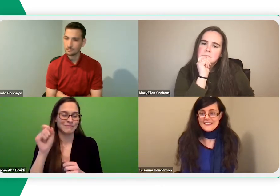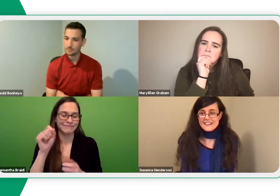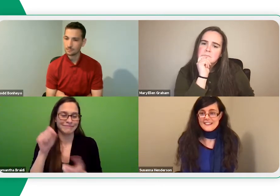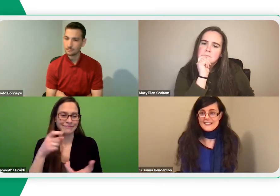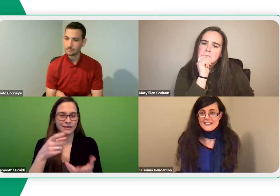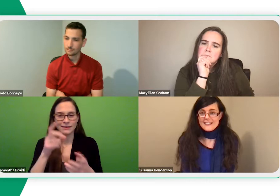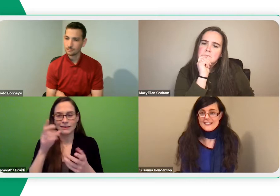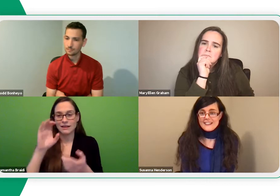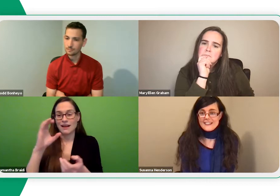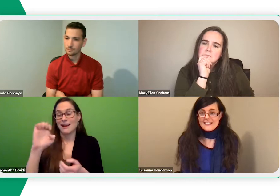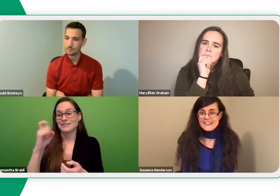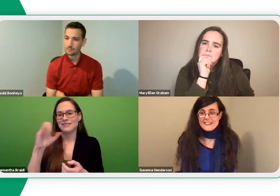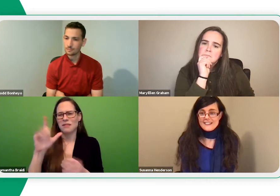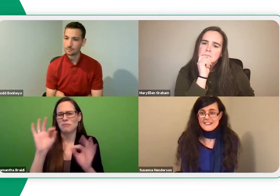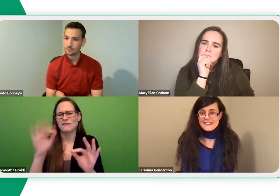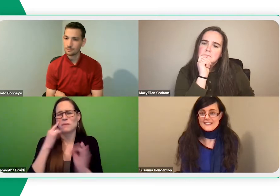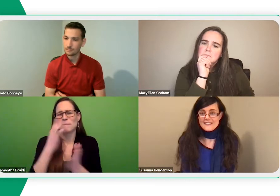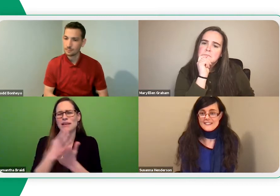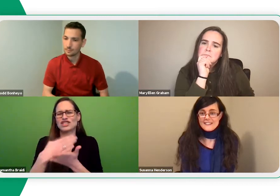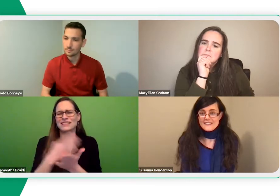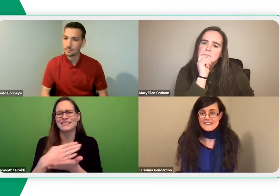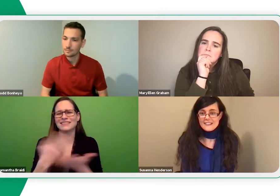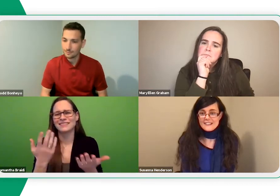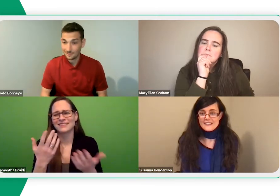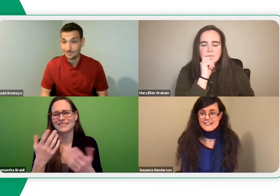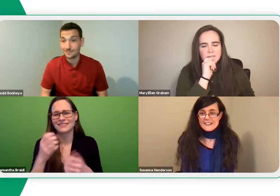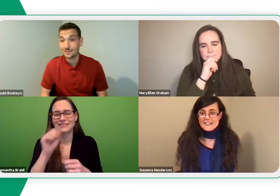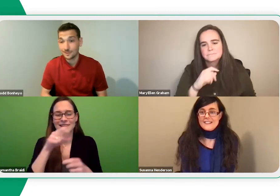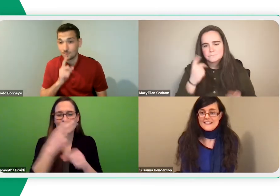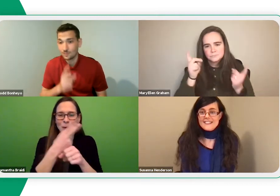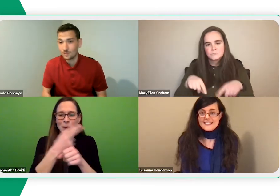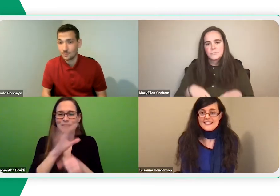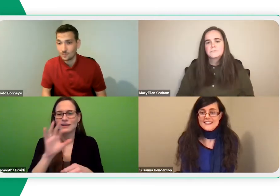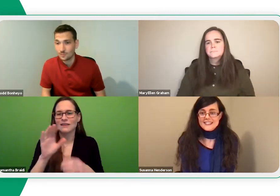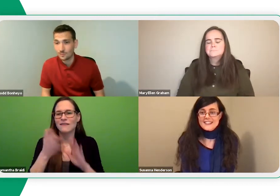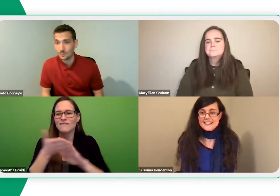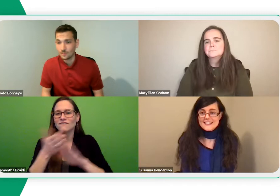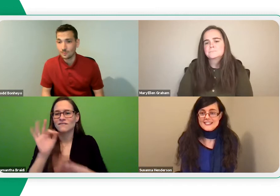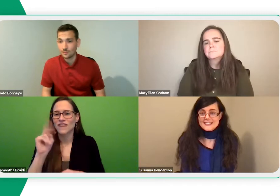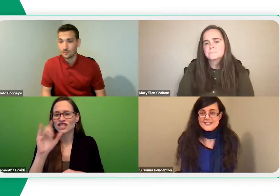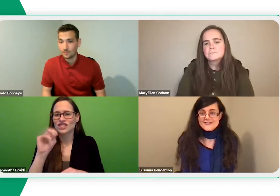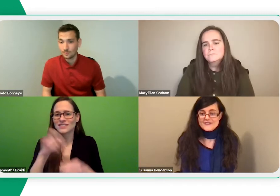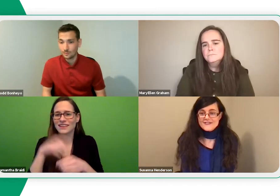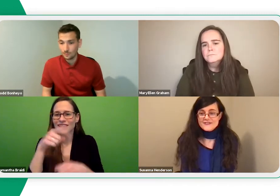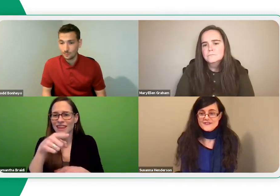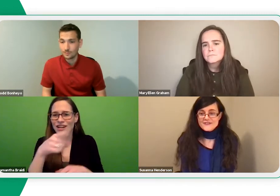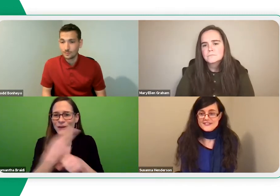forth. And I also agree with your comment about Excel. Excel is fantastic for budgeting.